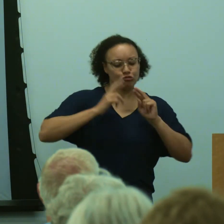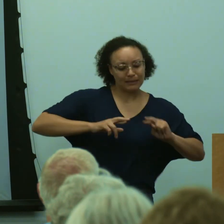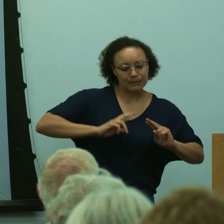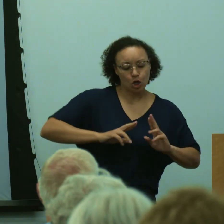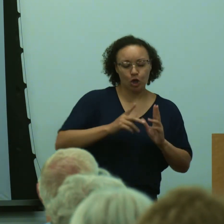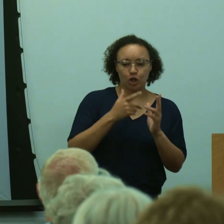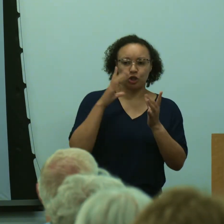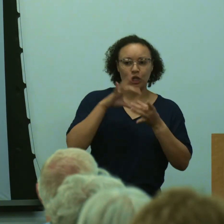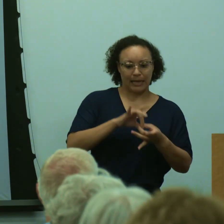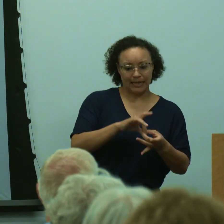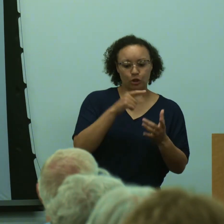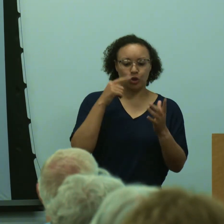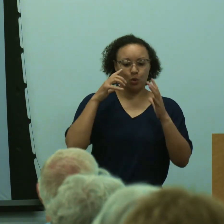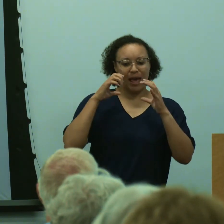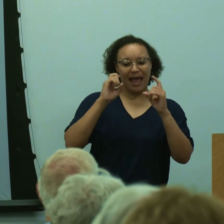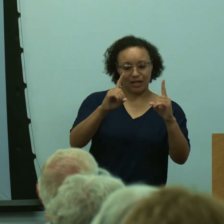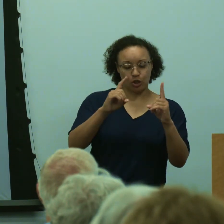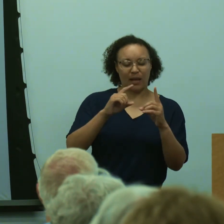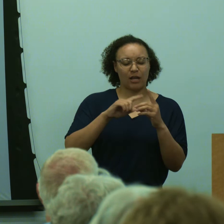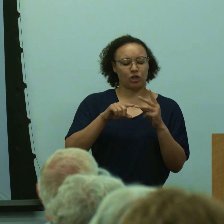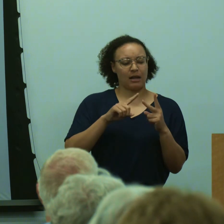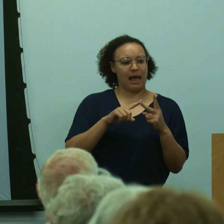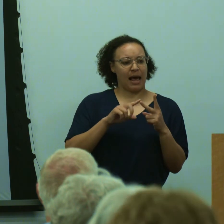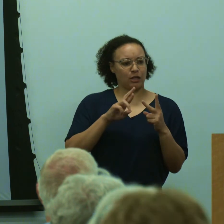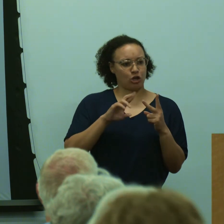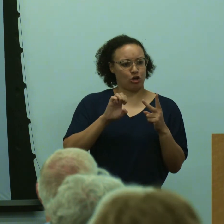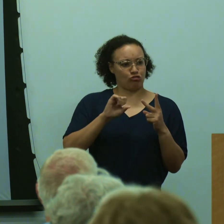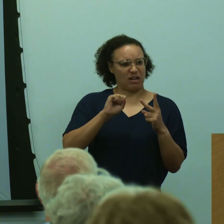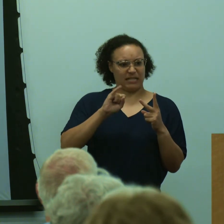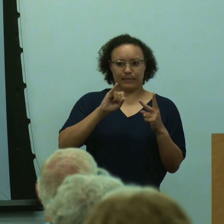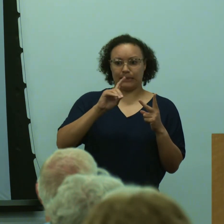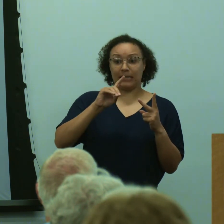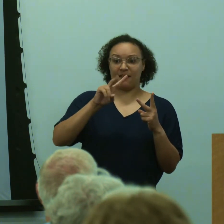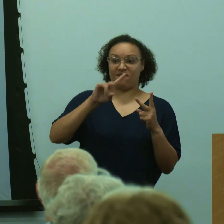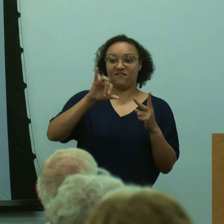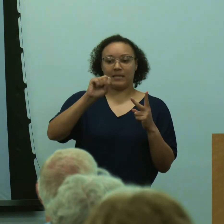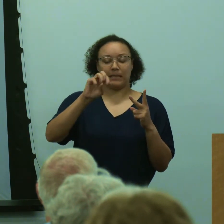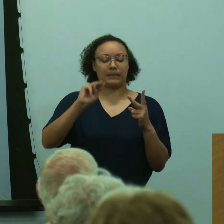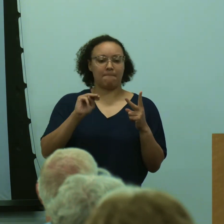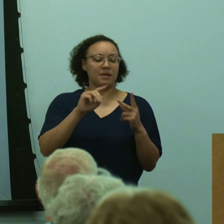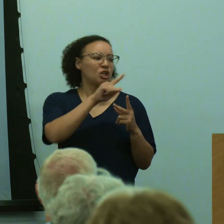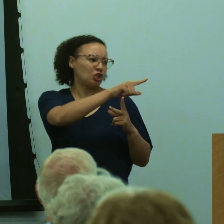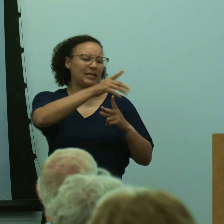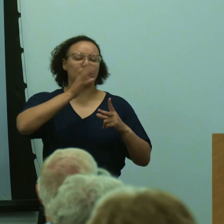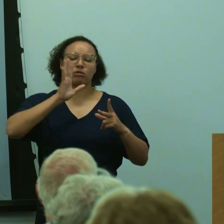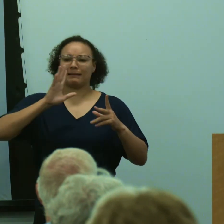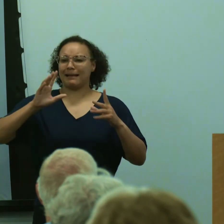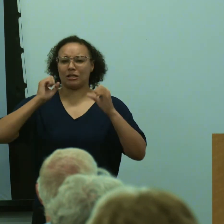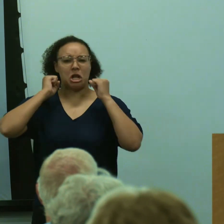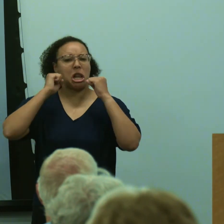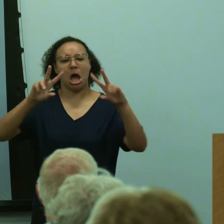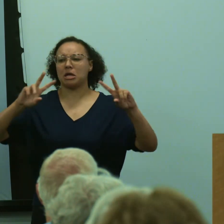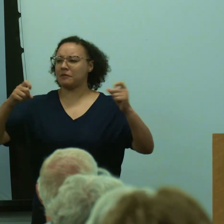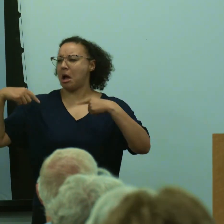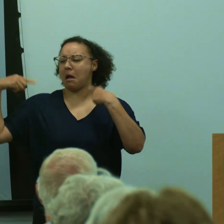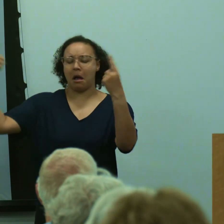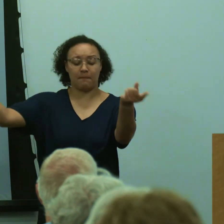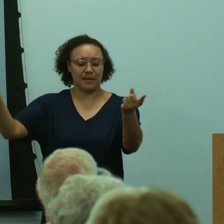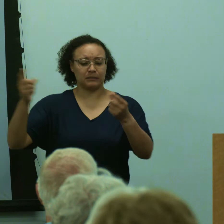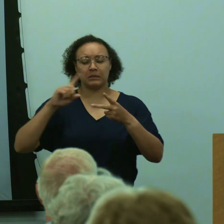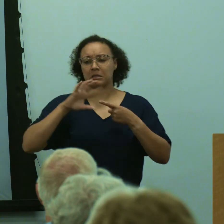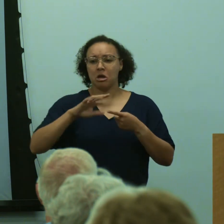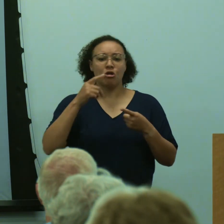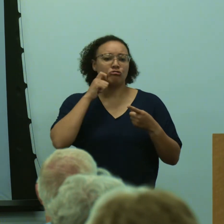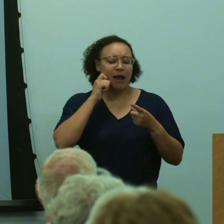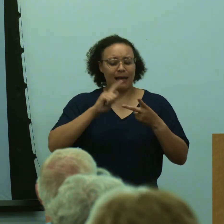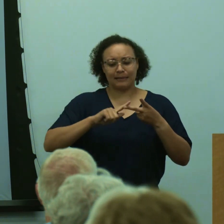correlation between education and recidivism. Myla has made presentations on a number of topics, including race,